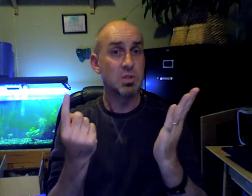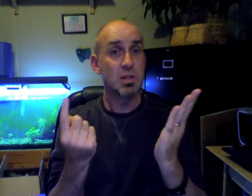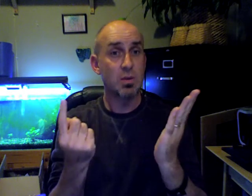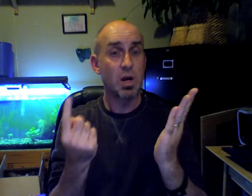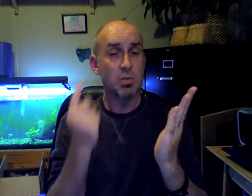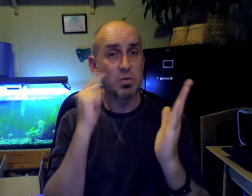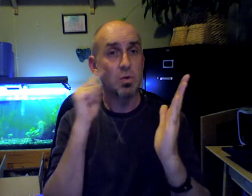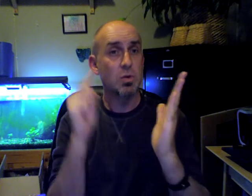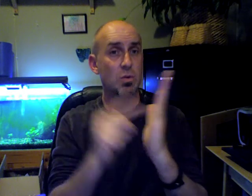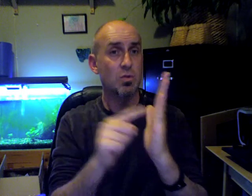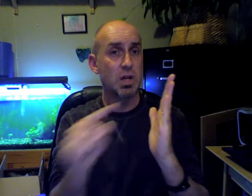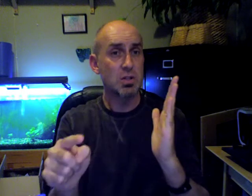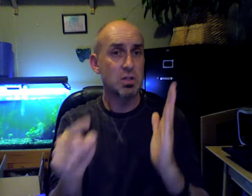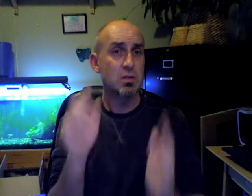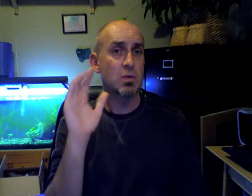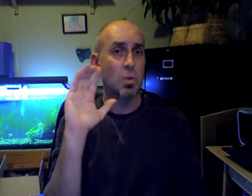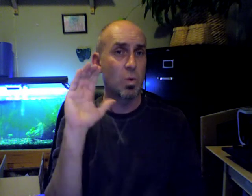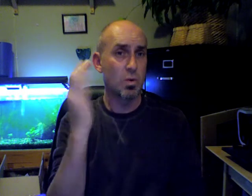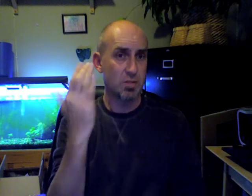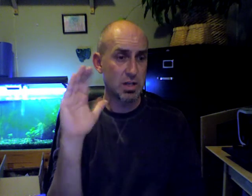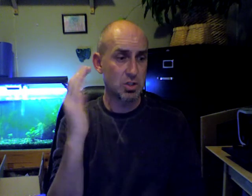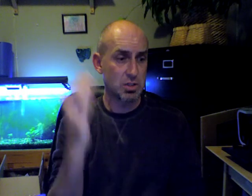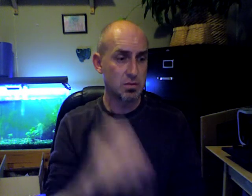another option for you, reflection or reflection.